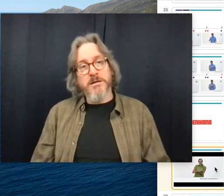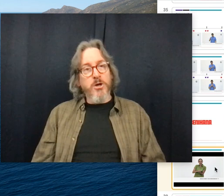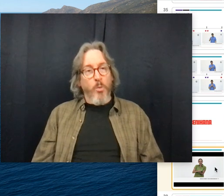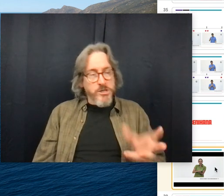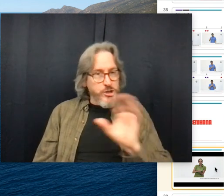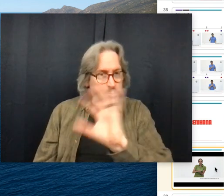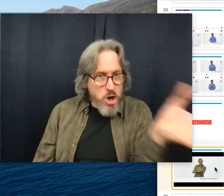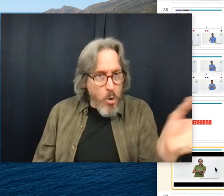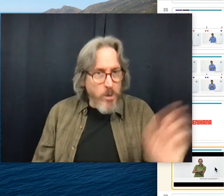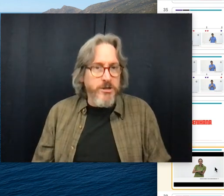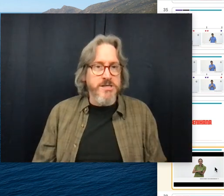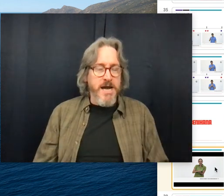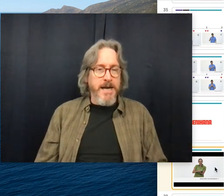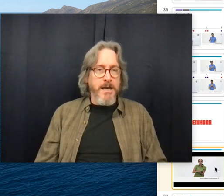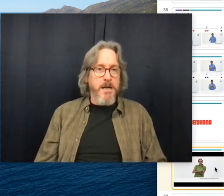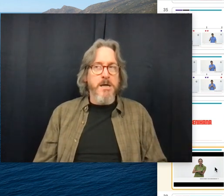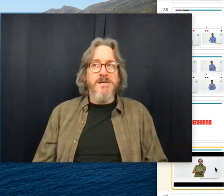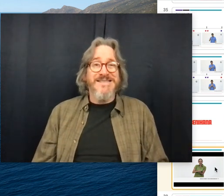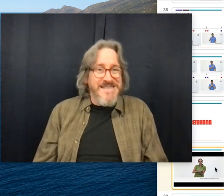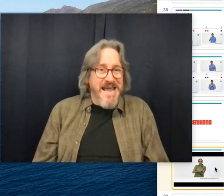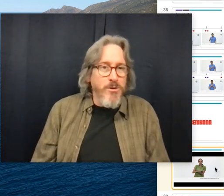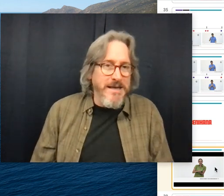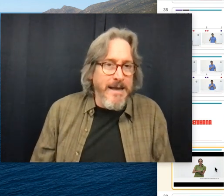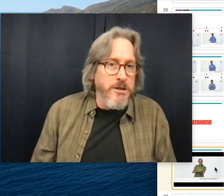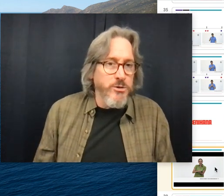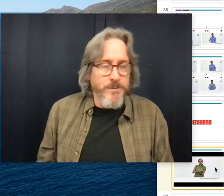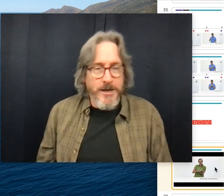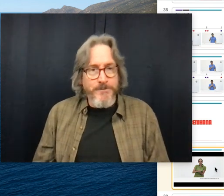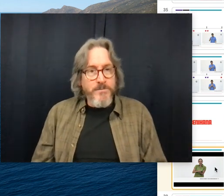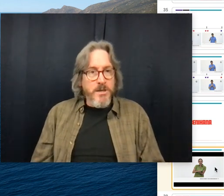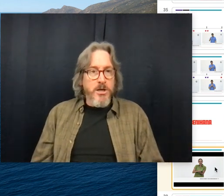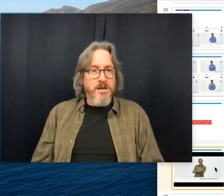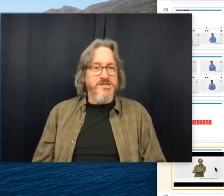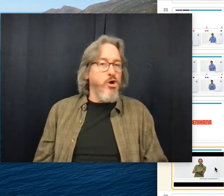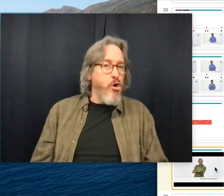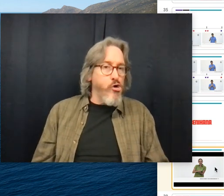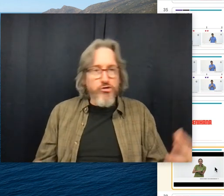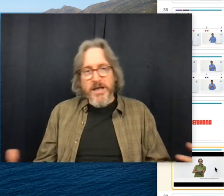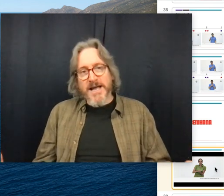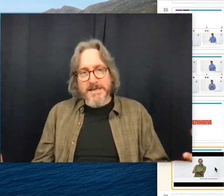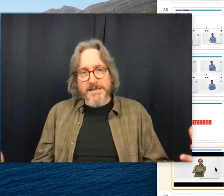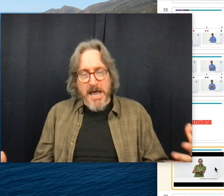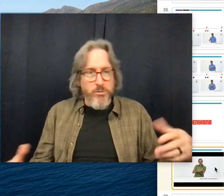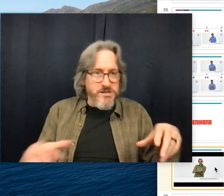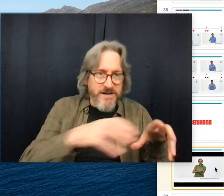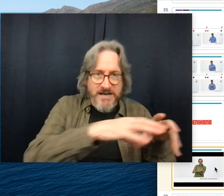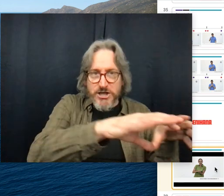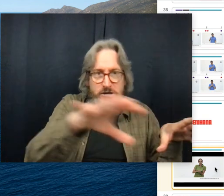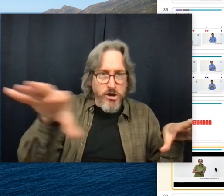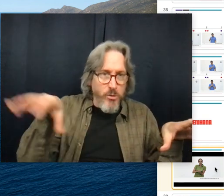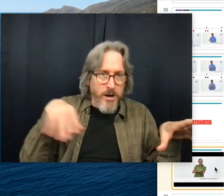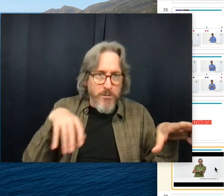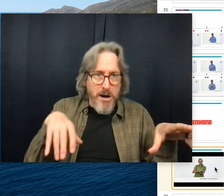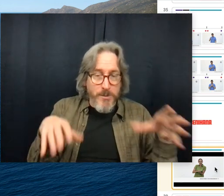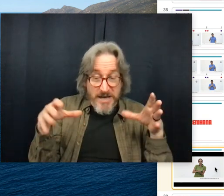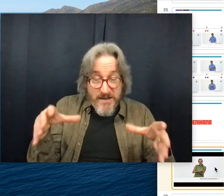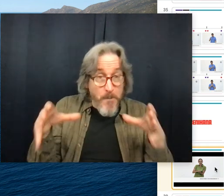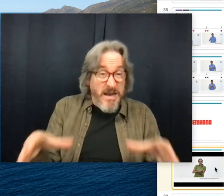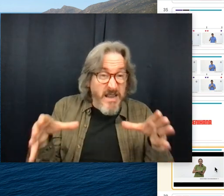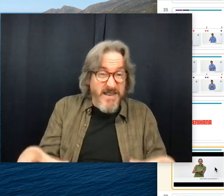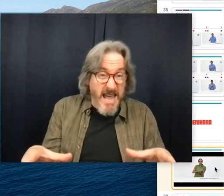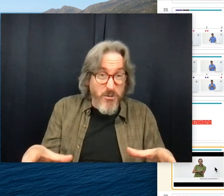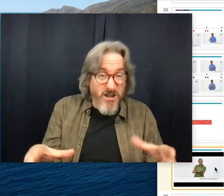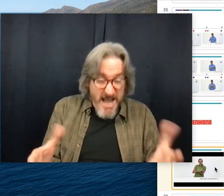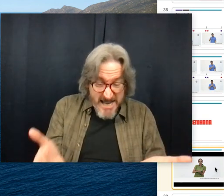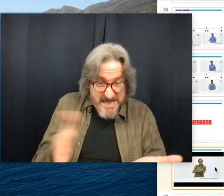it. Once you know what they're signing, say what the English would be. So they got these tables and they got chairs all the way around it. But in the